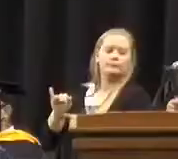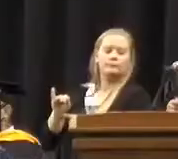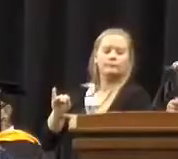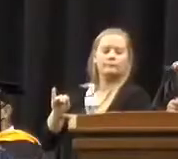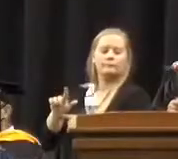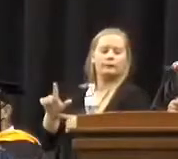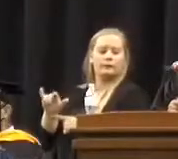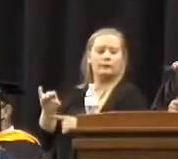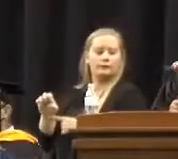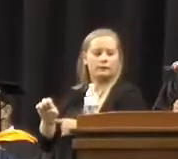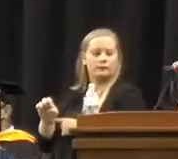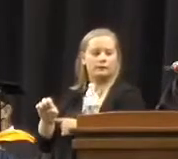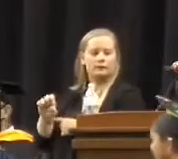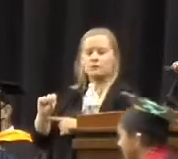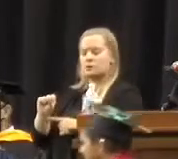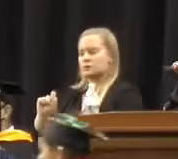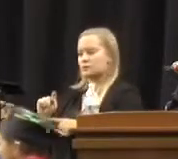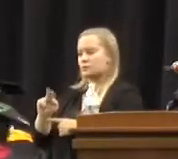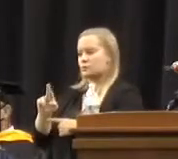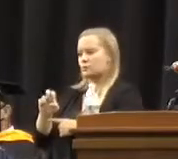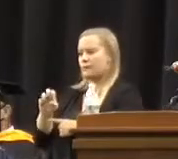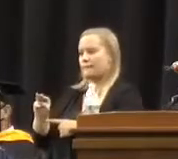Billy Stremel.